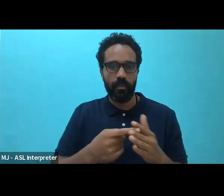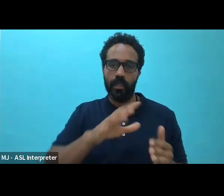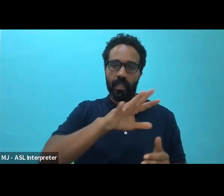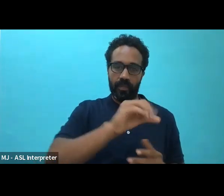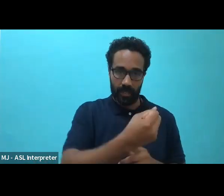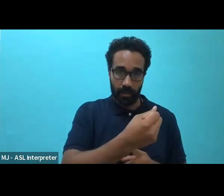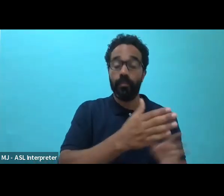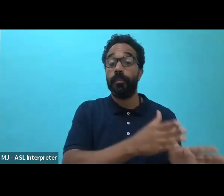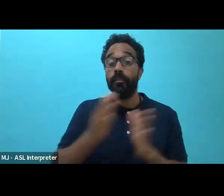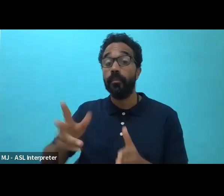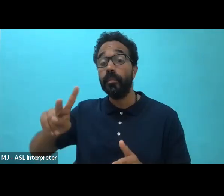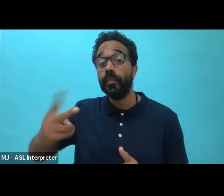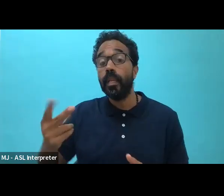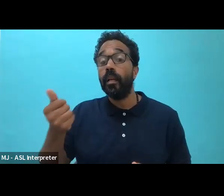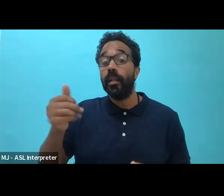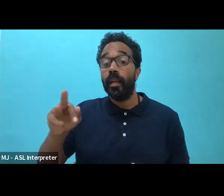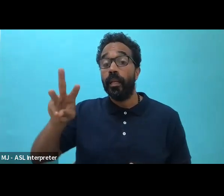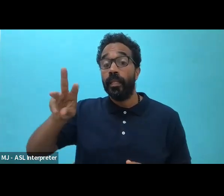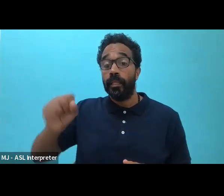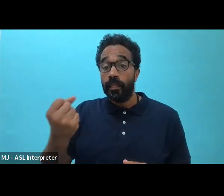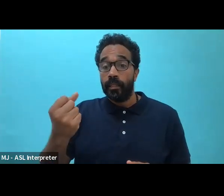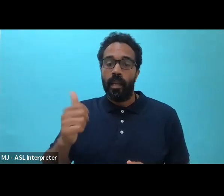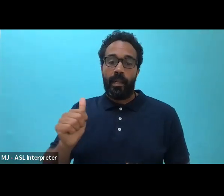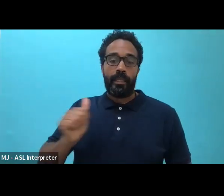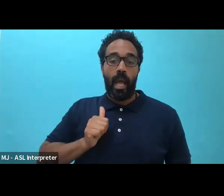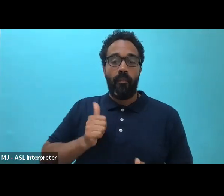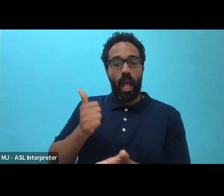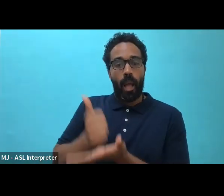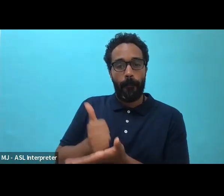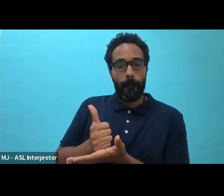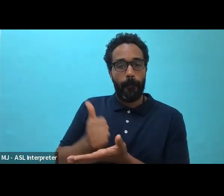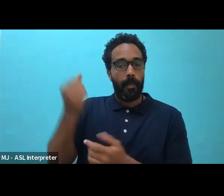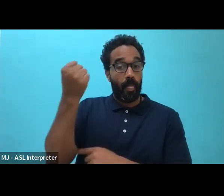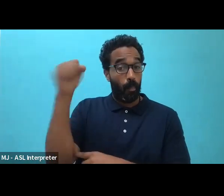that I want to talk about is the self-help movement. The self-help movement